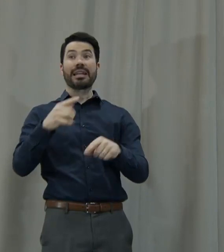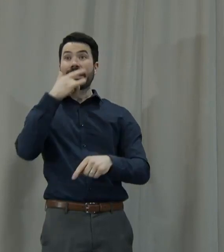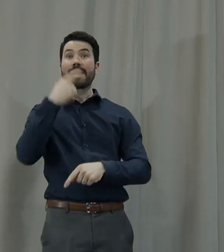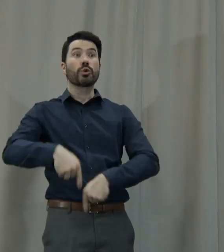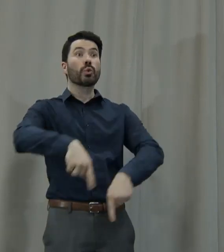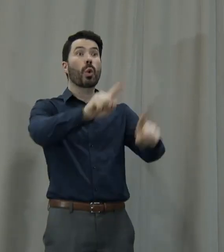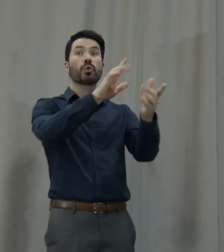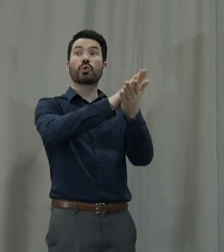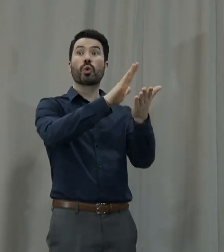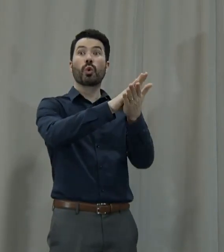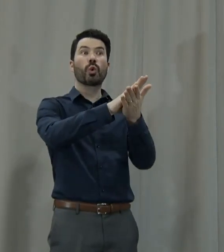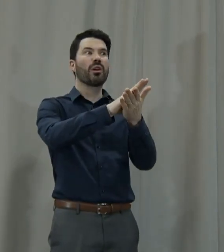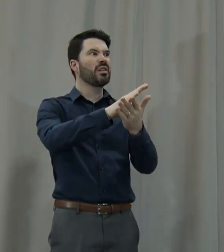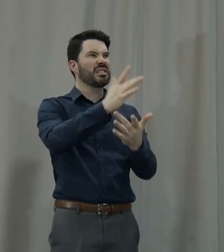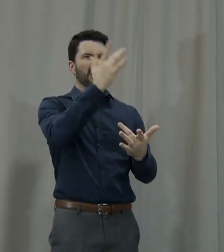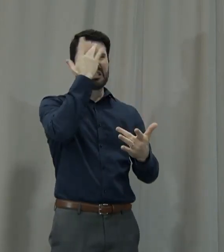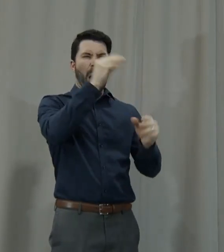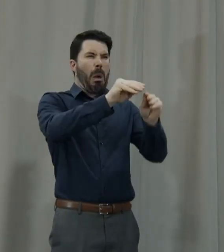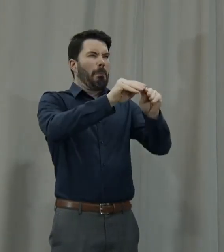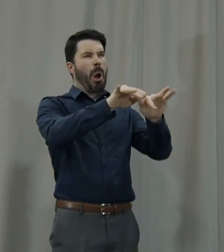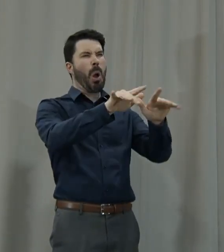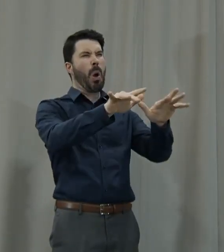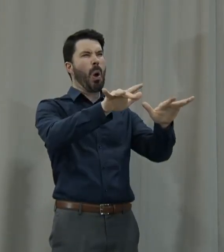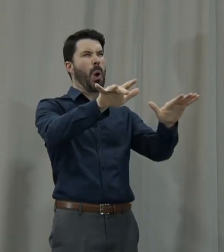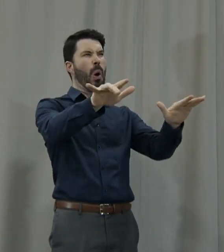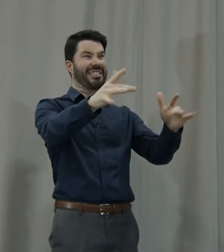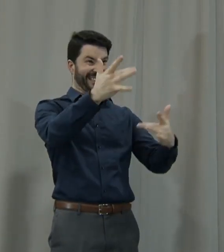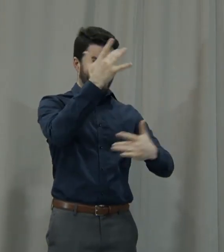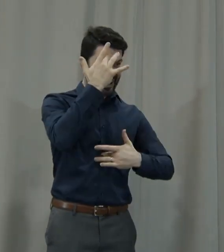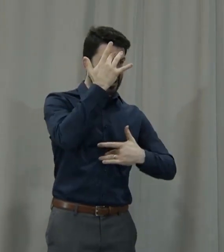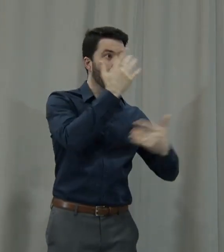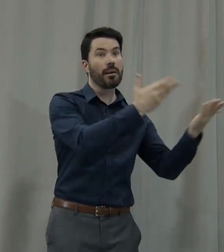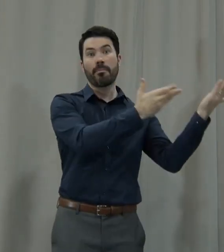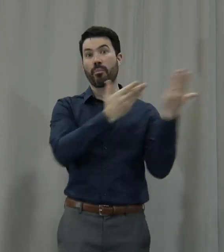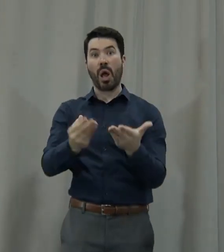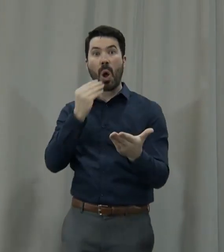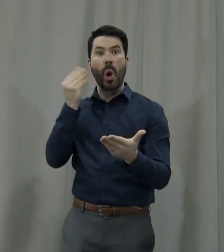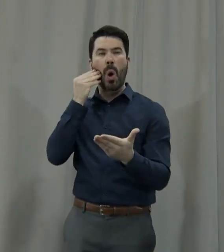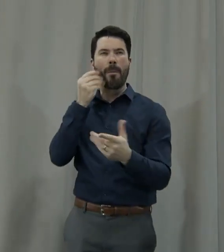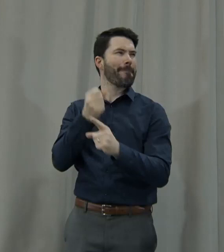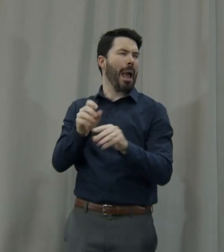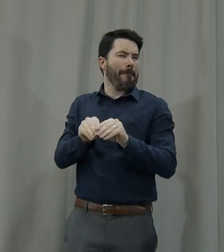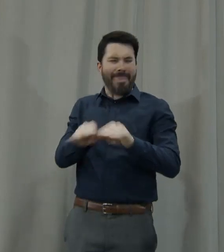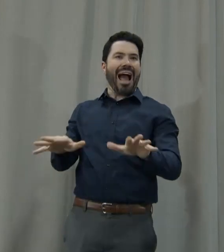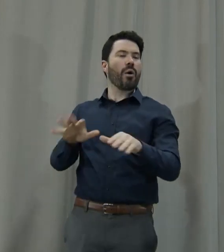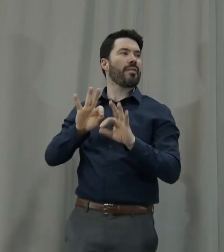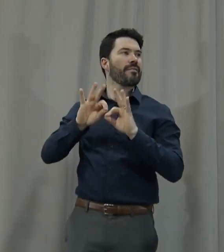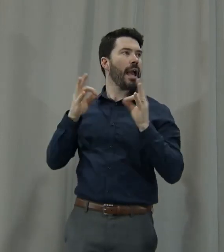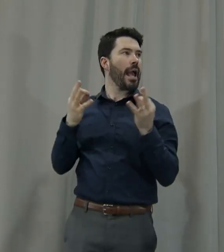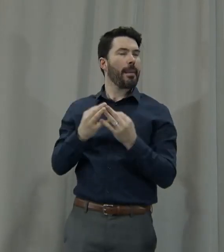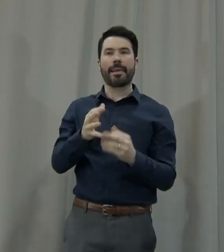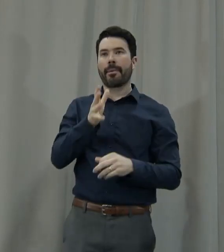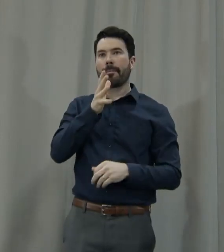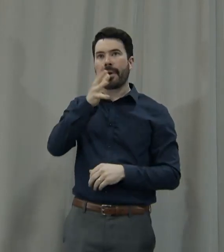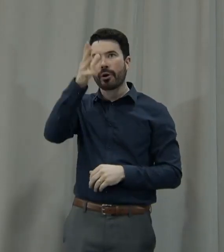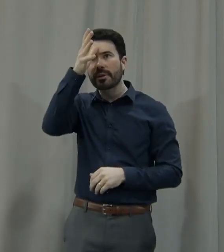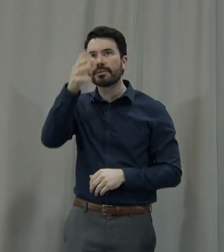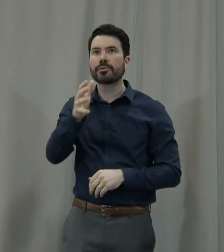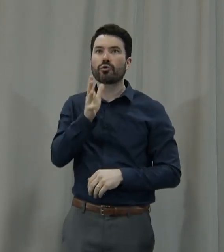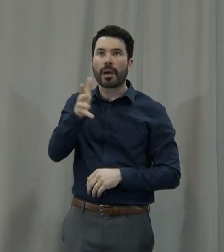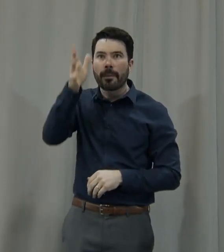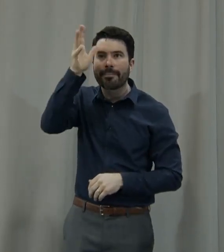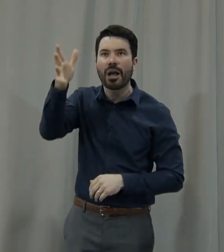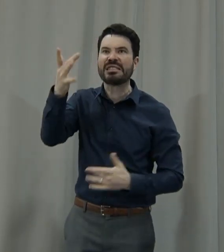spreads, they bring it home, parents get sick, grandparents get sick, et cetera. So this initiative in terms